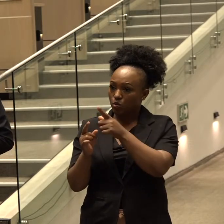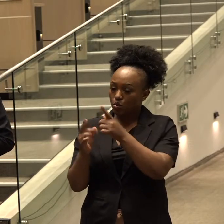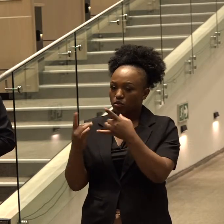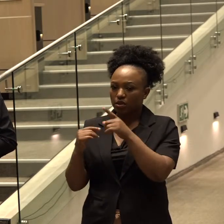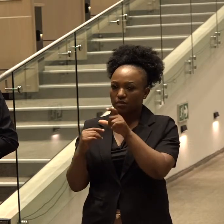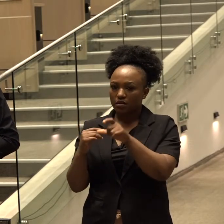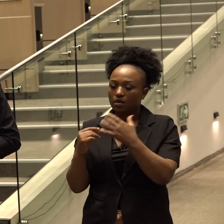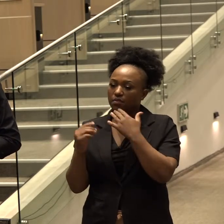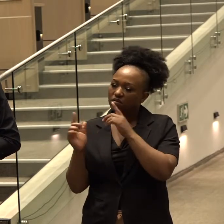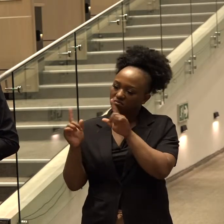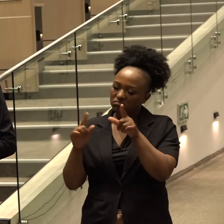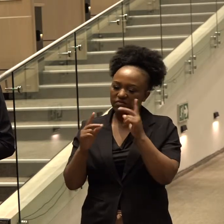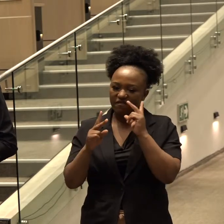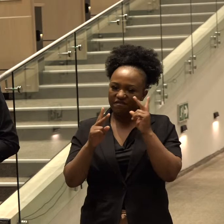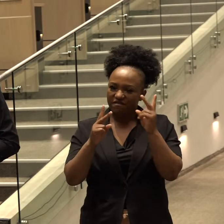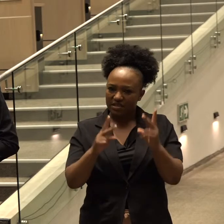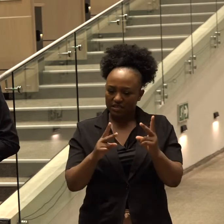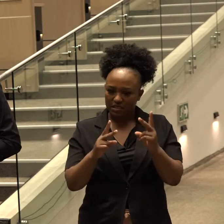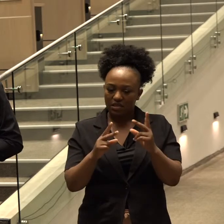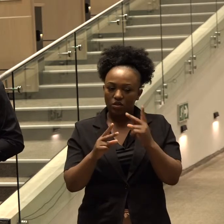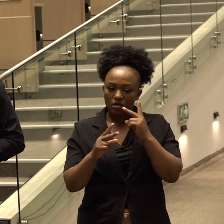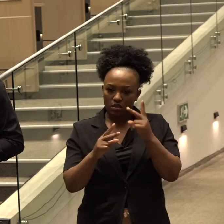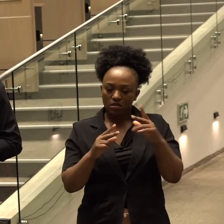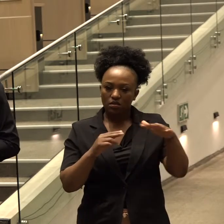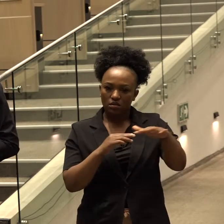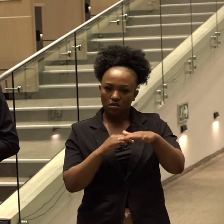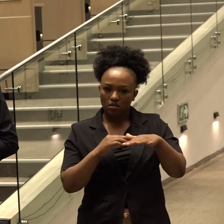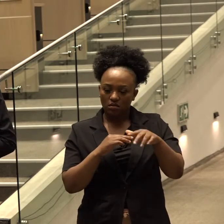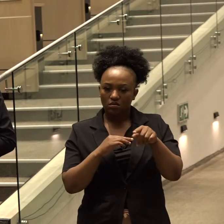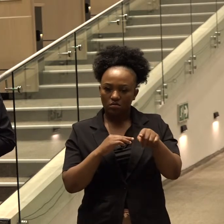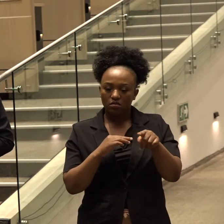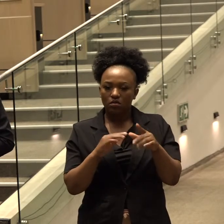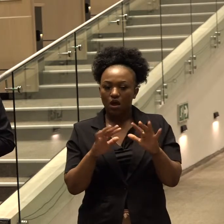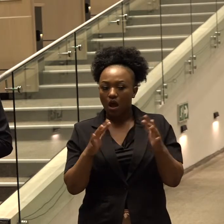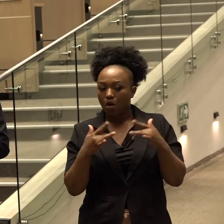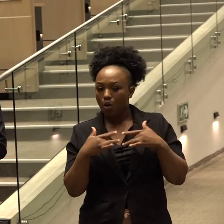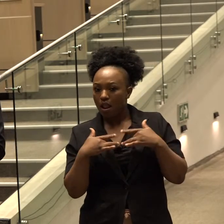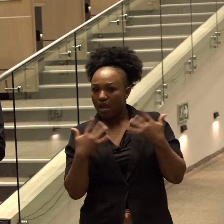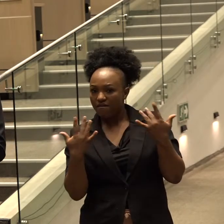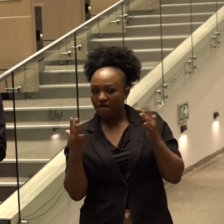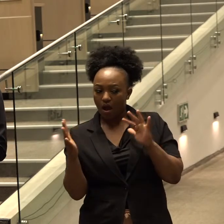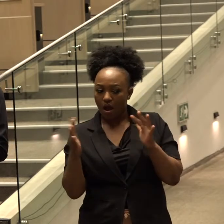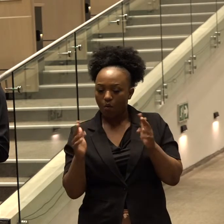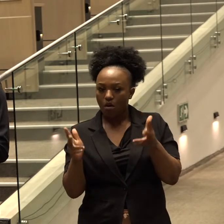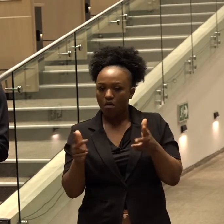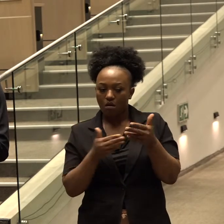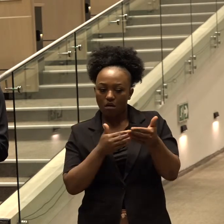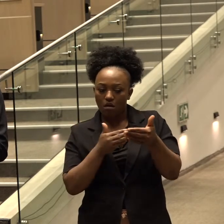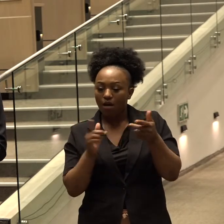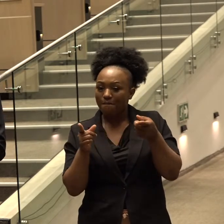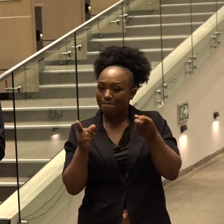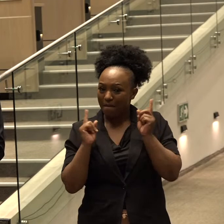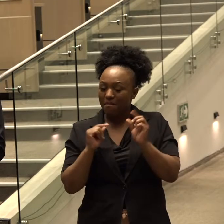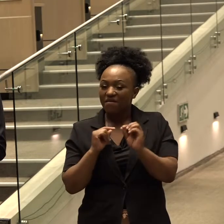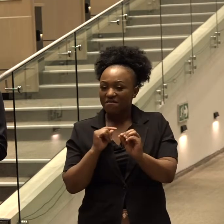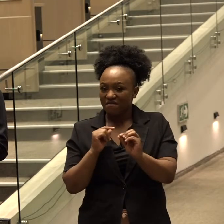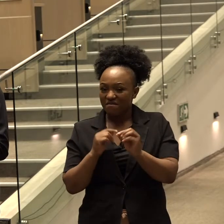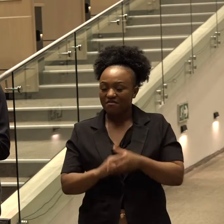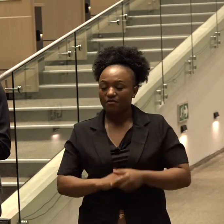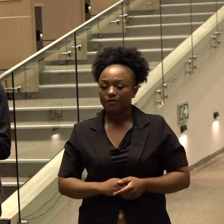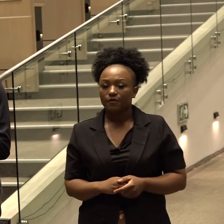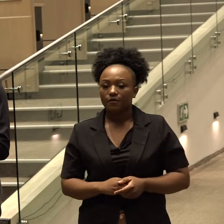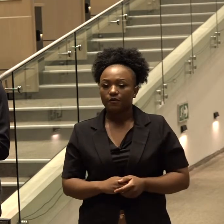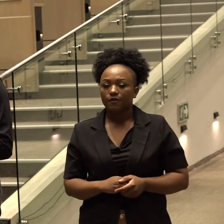to please visit our area to see for yourselves firsthand how we live next to rail and how dangerous it is for us